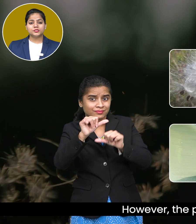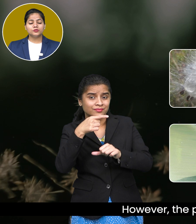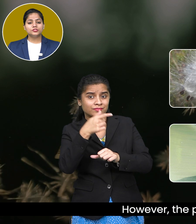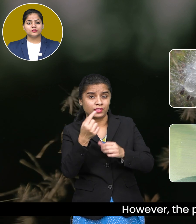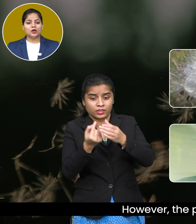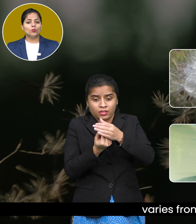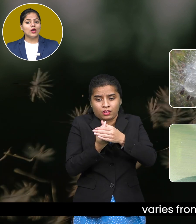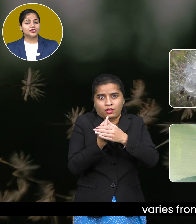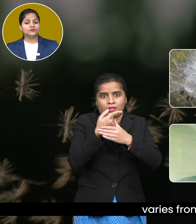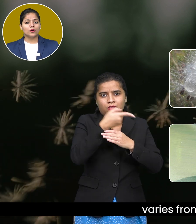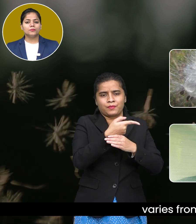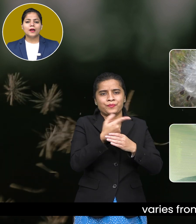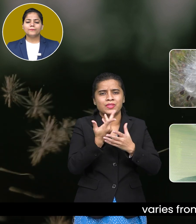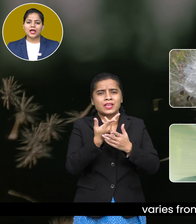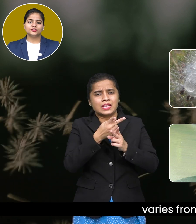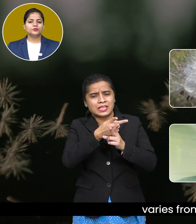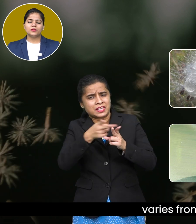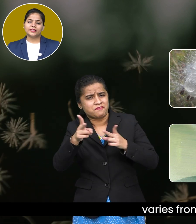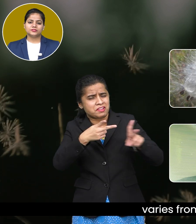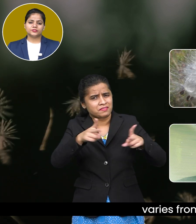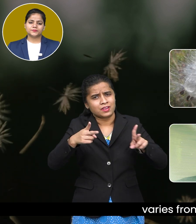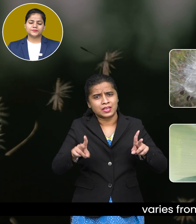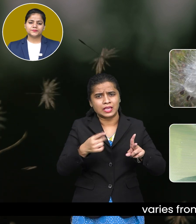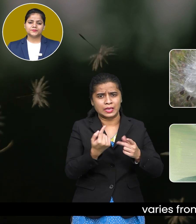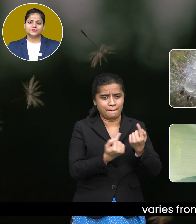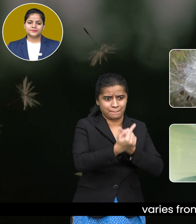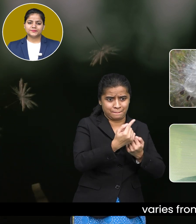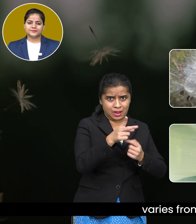of dispersal varies from plant to plant.